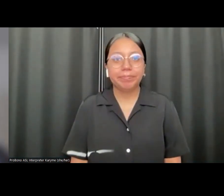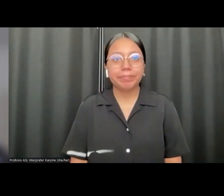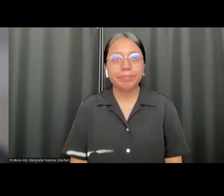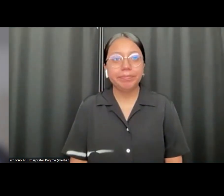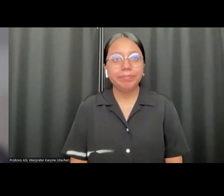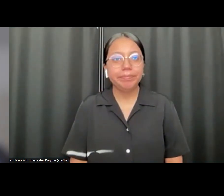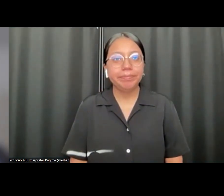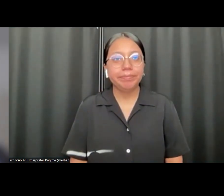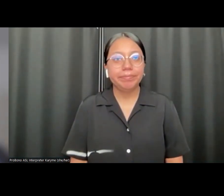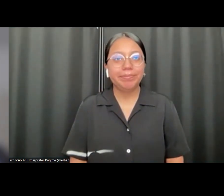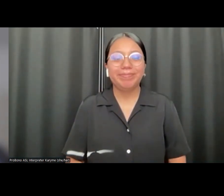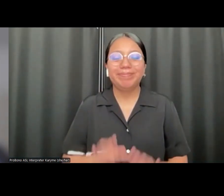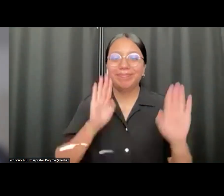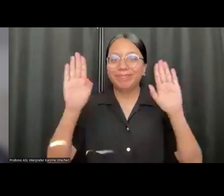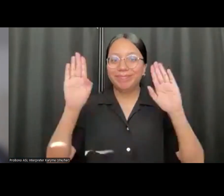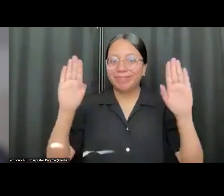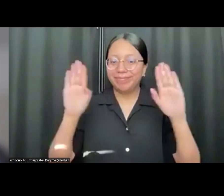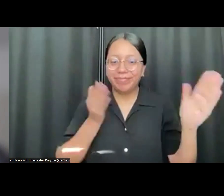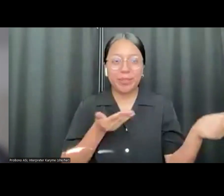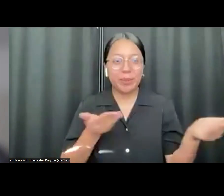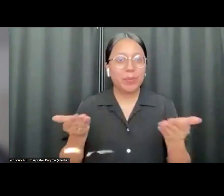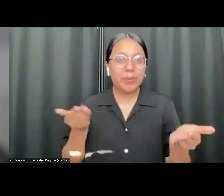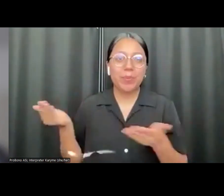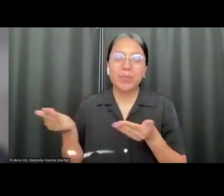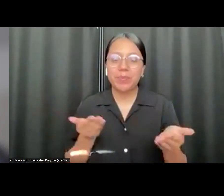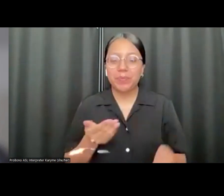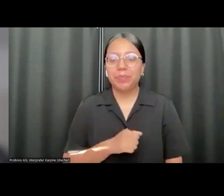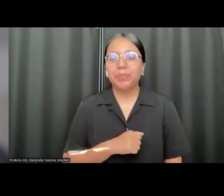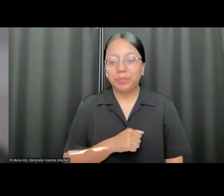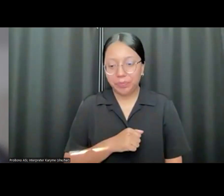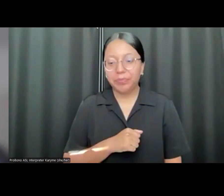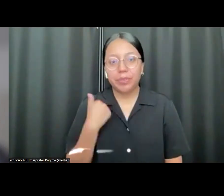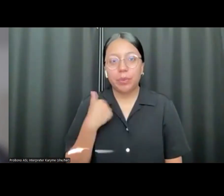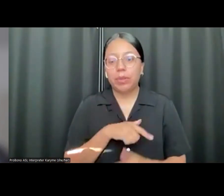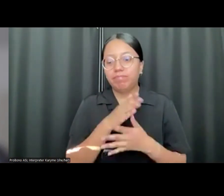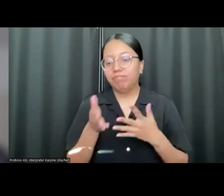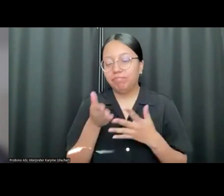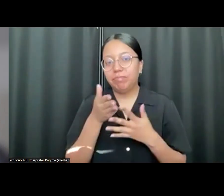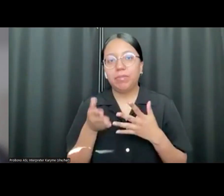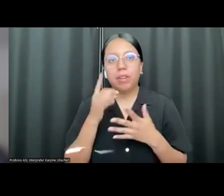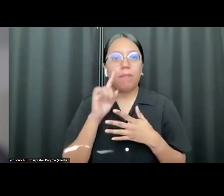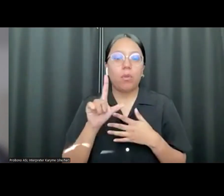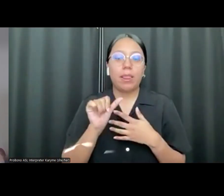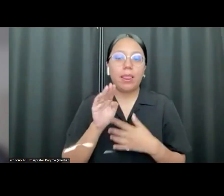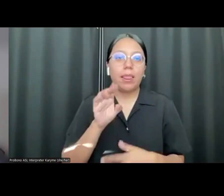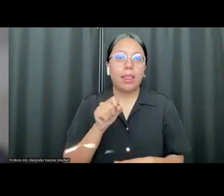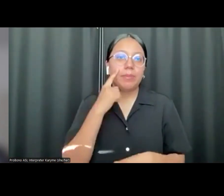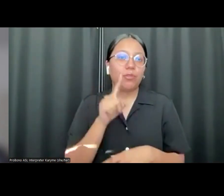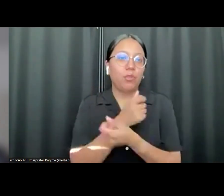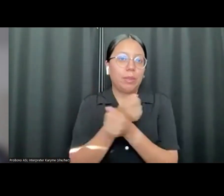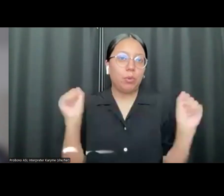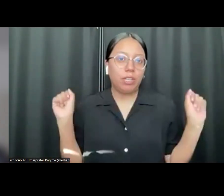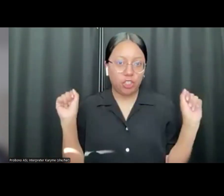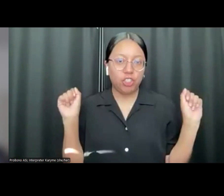Okay, so hello and welcome everyone. We are midway in our Labs for Liberation Summer Institute lecture series. And so this is our